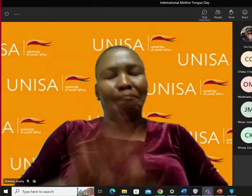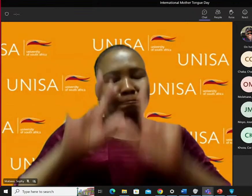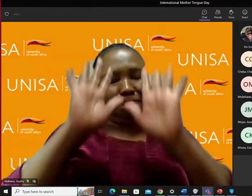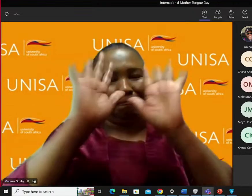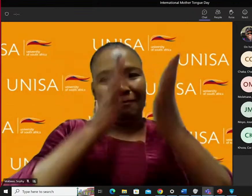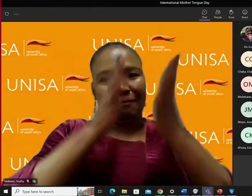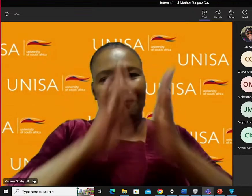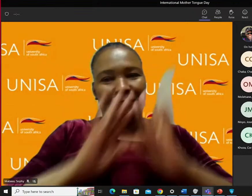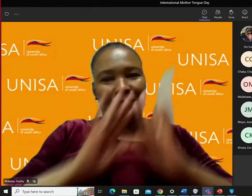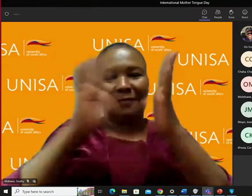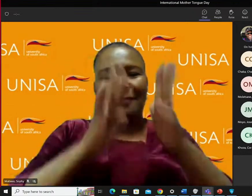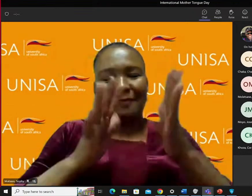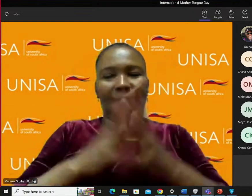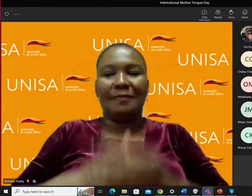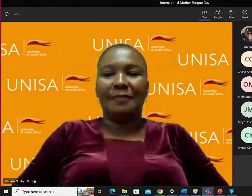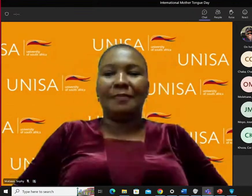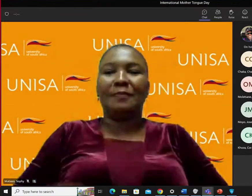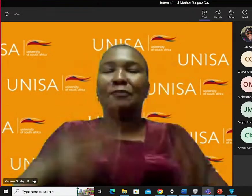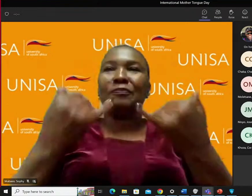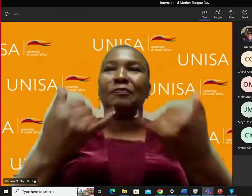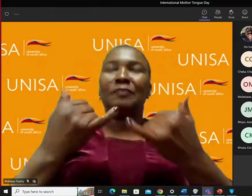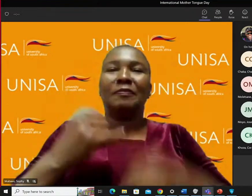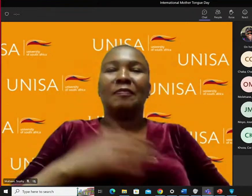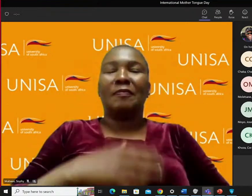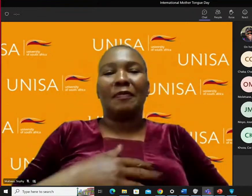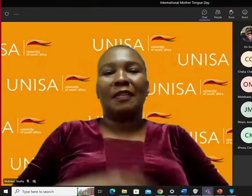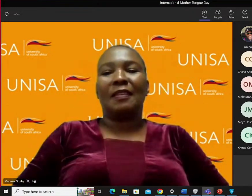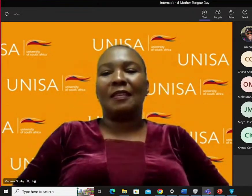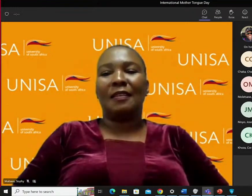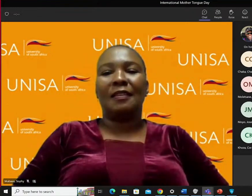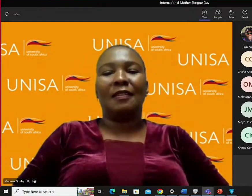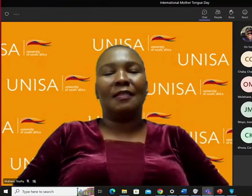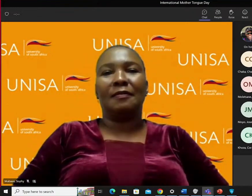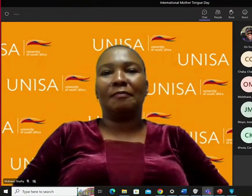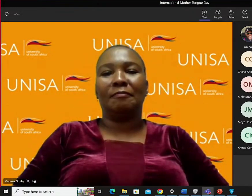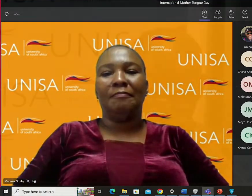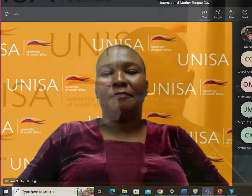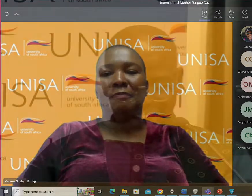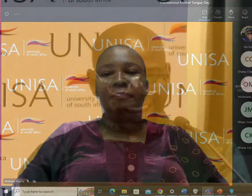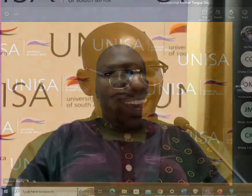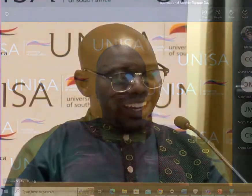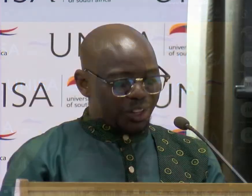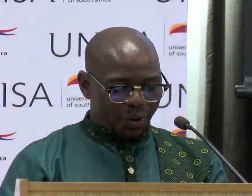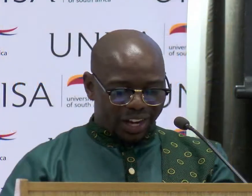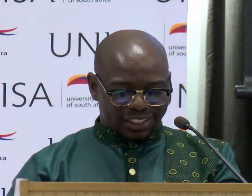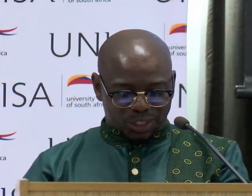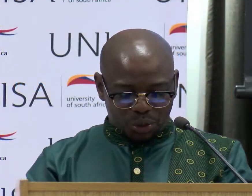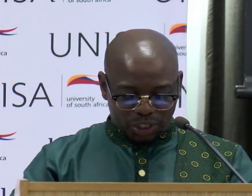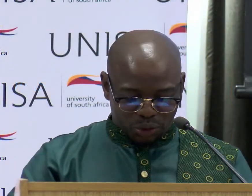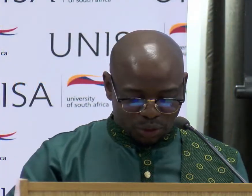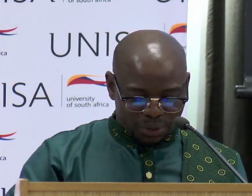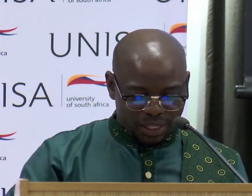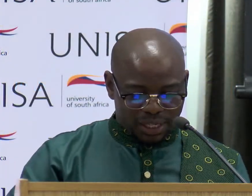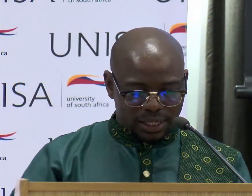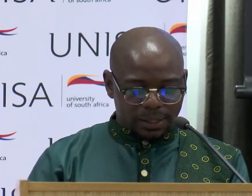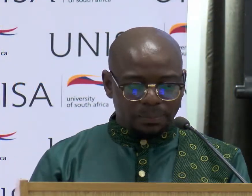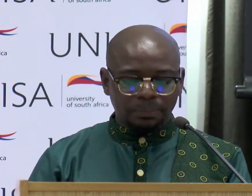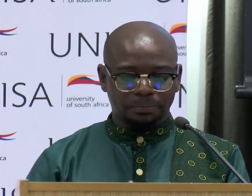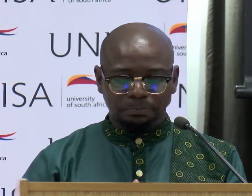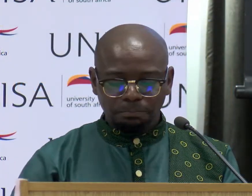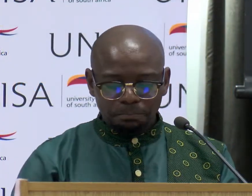ana be se ke tloletsa thotokiso mona e seng thotokiso yabo ke yona thotokiso ke tloletsa thotokiso